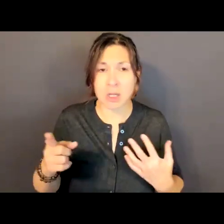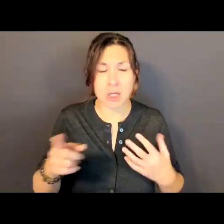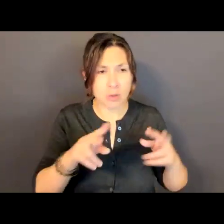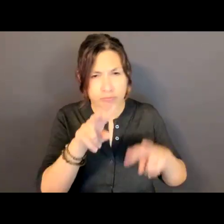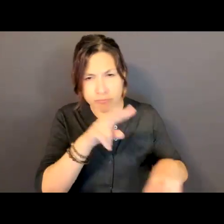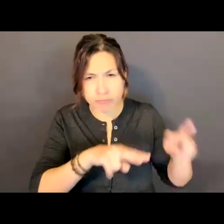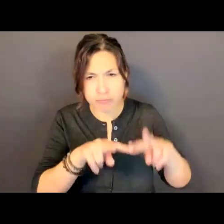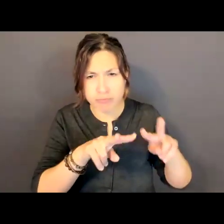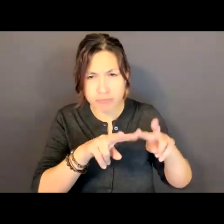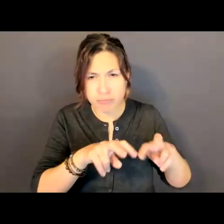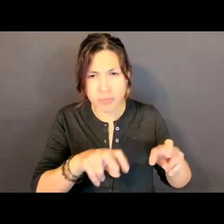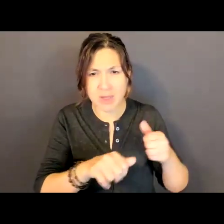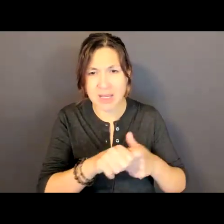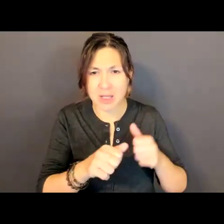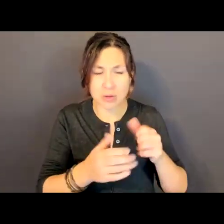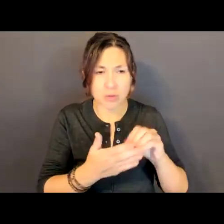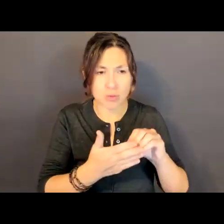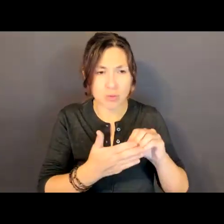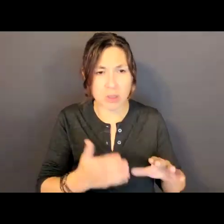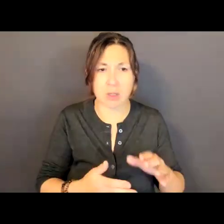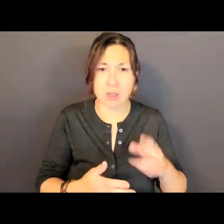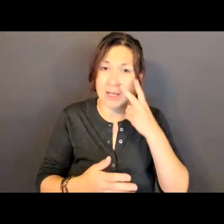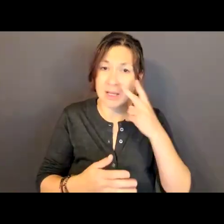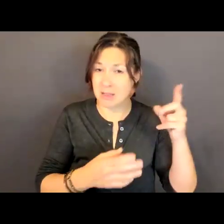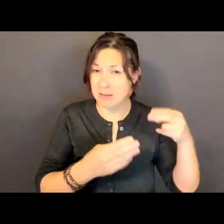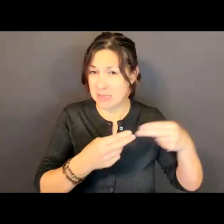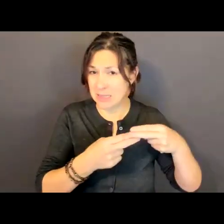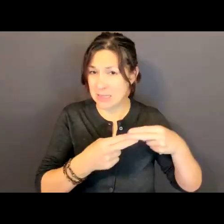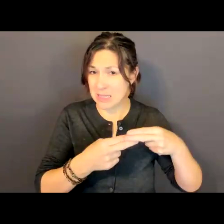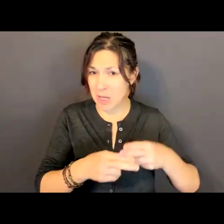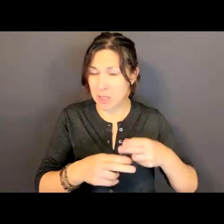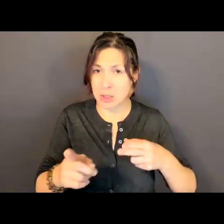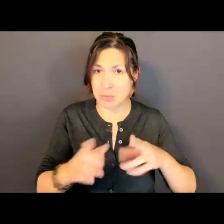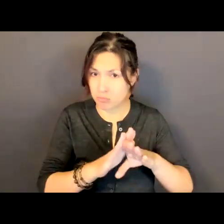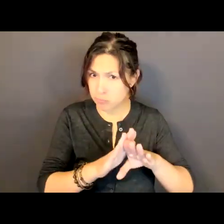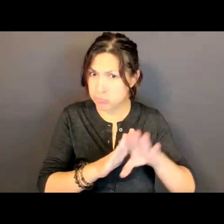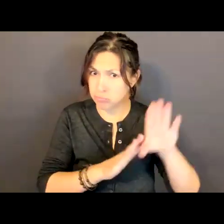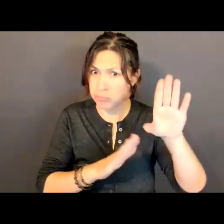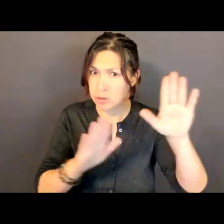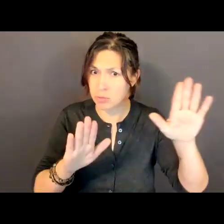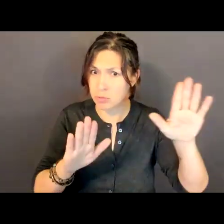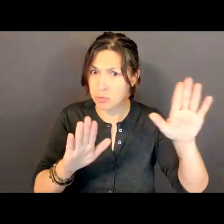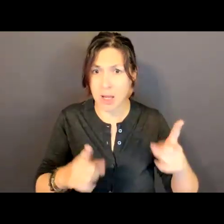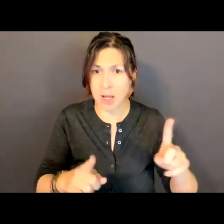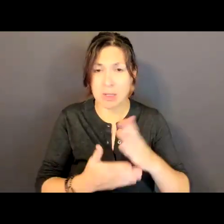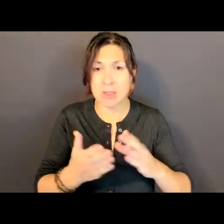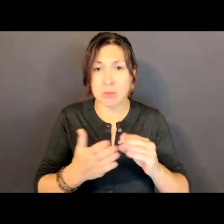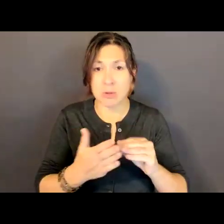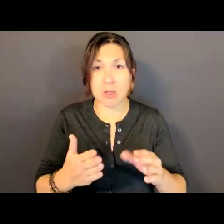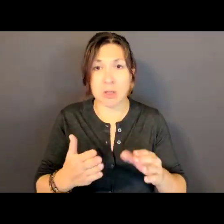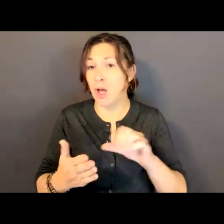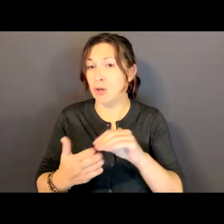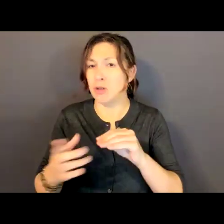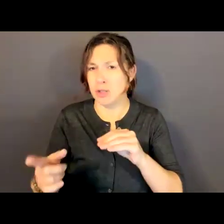at all of her students. As you saw on one of the slides, she's making great growth with some students. And there's some students I know she's